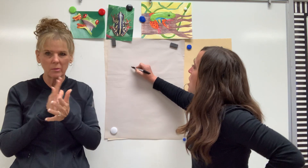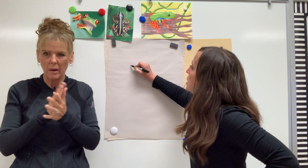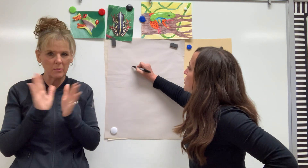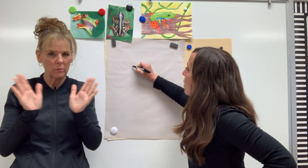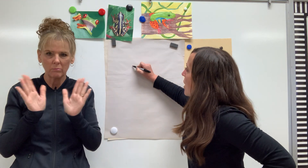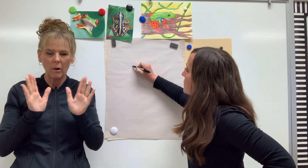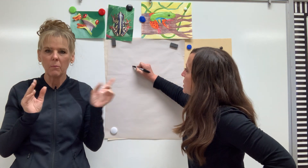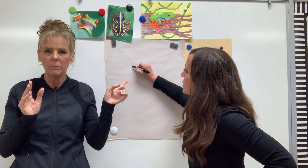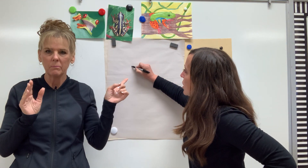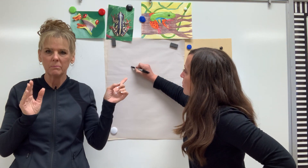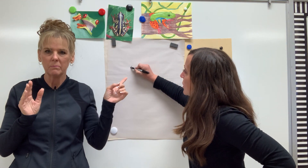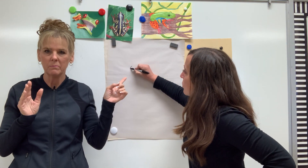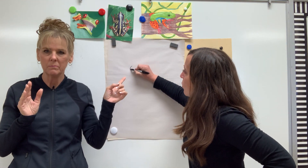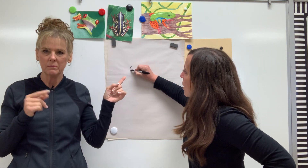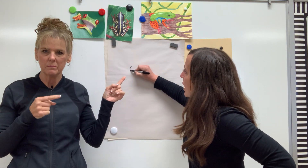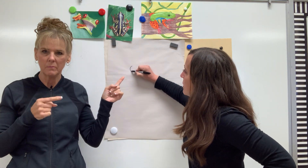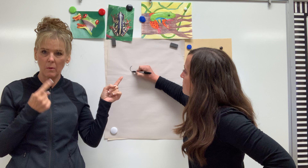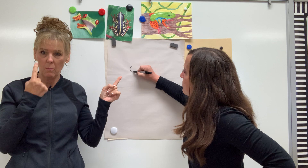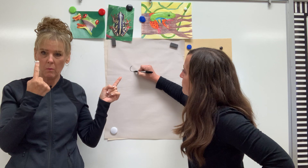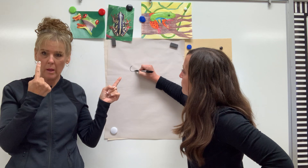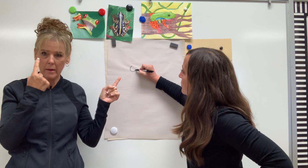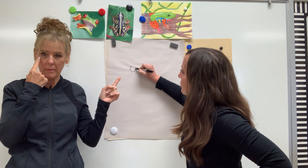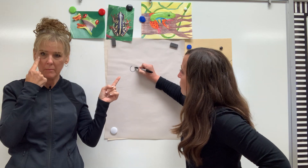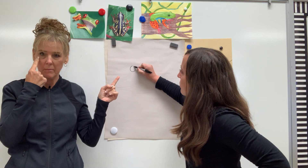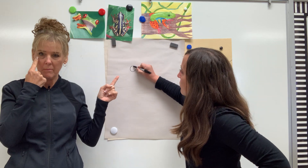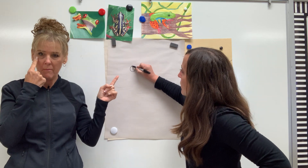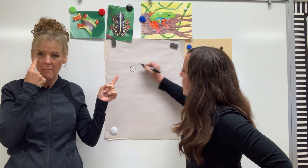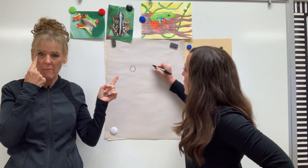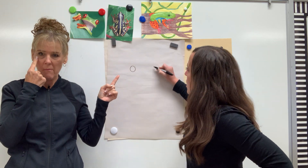okay? So I'm gonna start with 1,